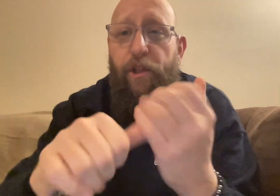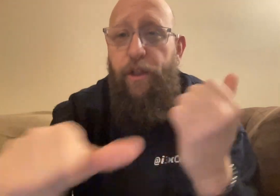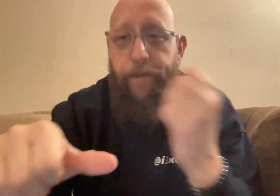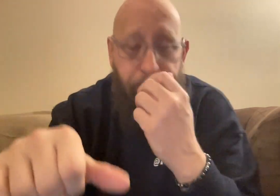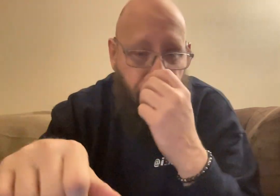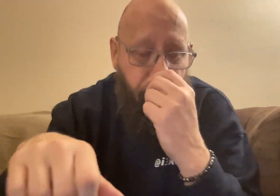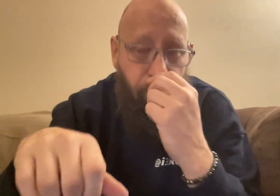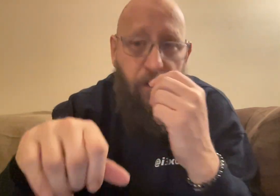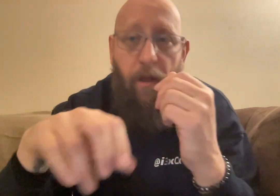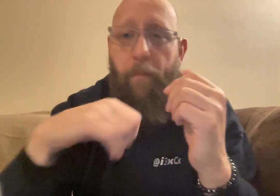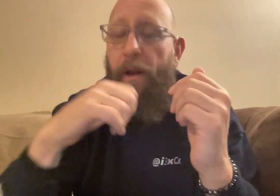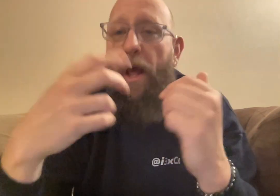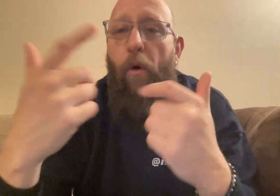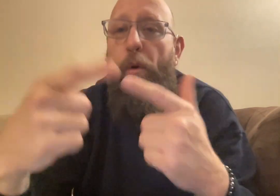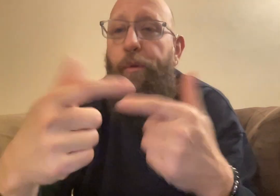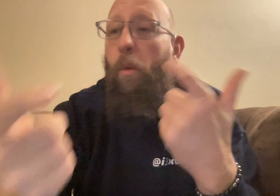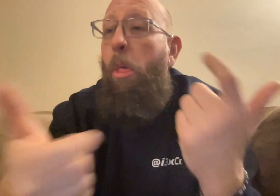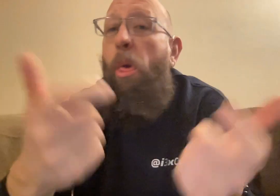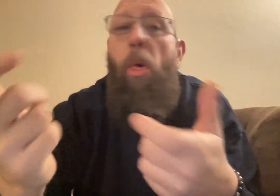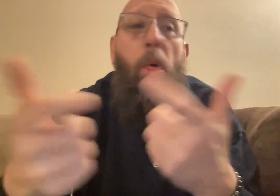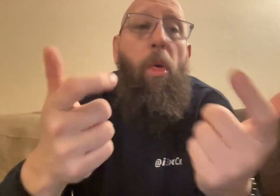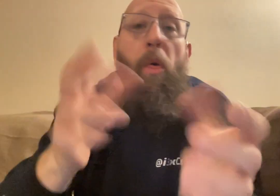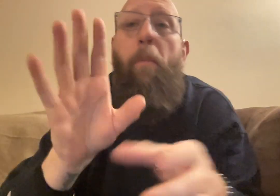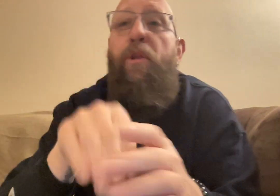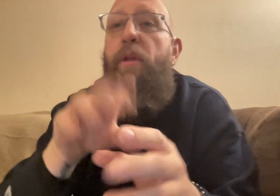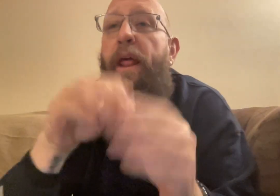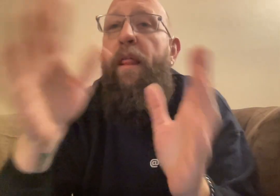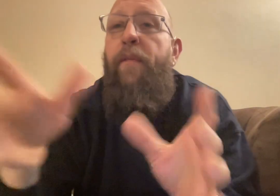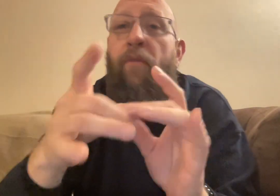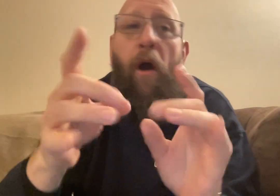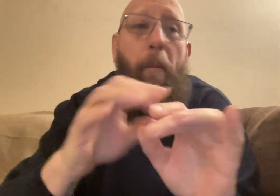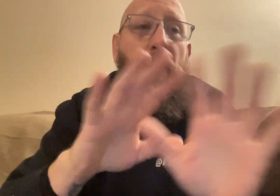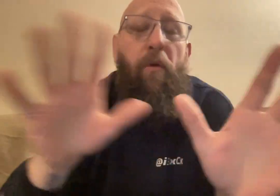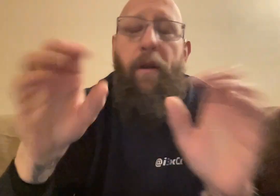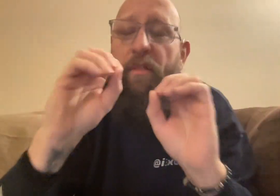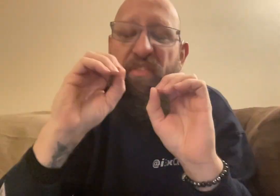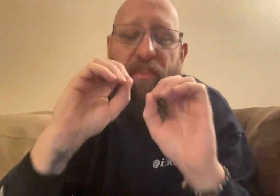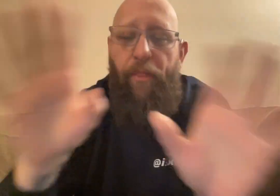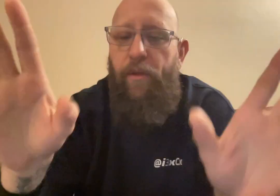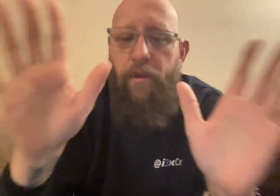shit. Yeah, I'm not going to appreciate comment or nothing.